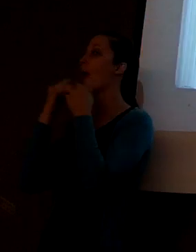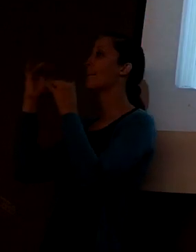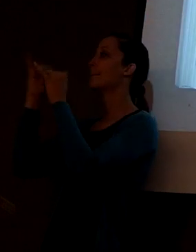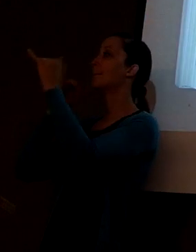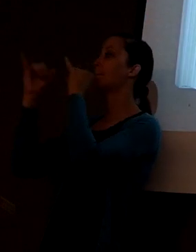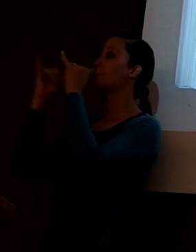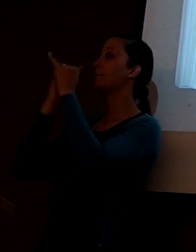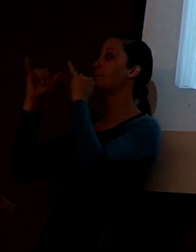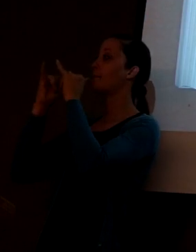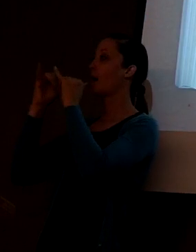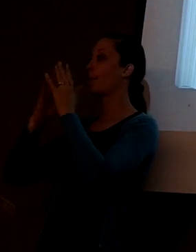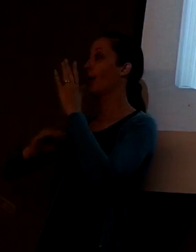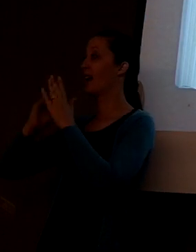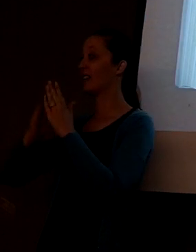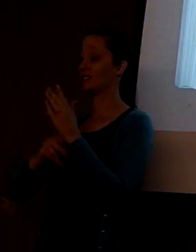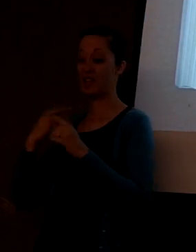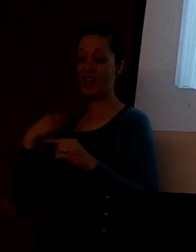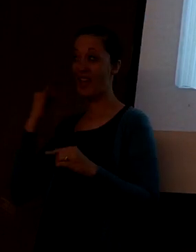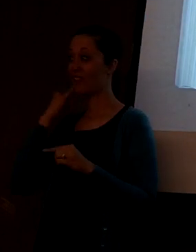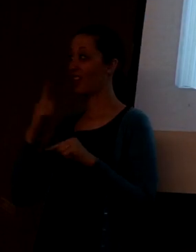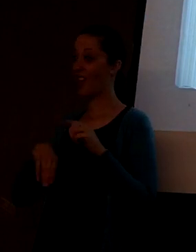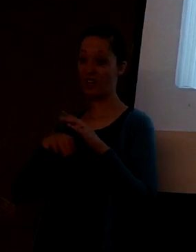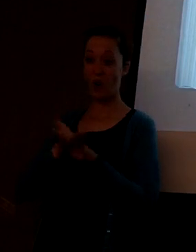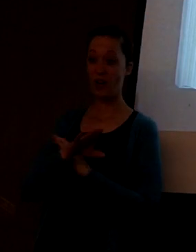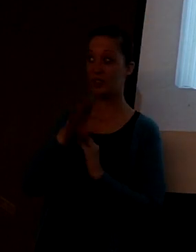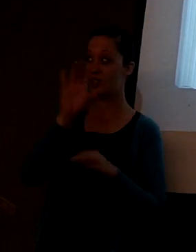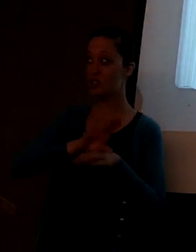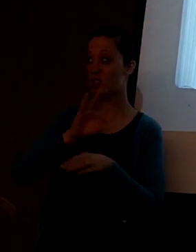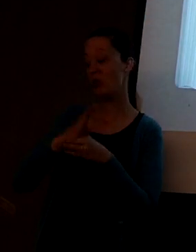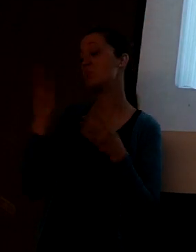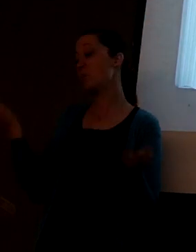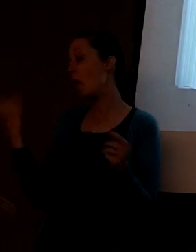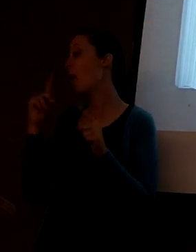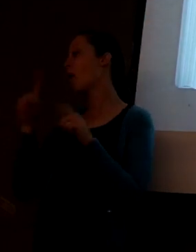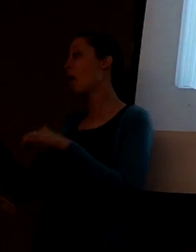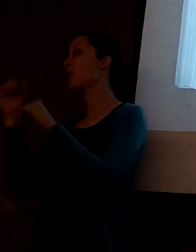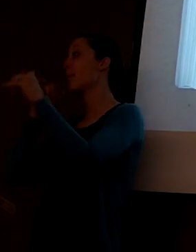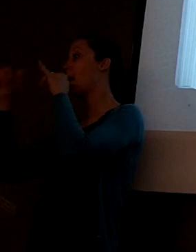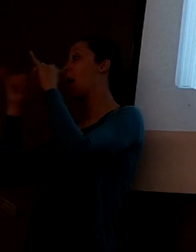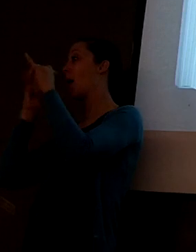If you can't go to church, might as well go to the bar. And so there's some really